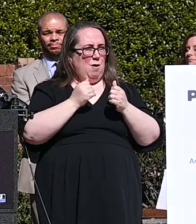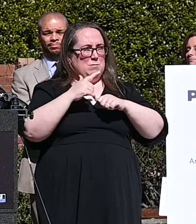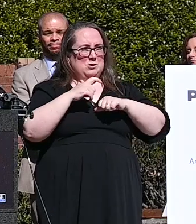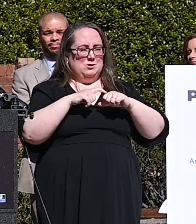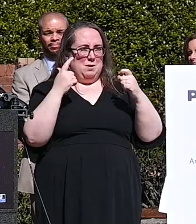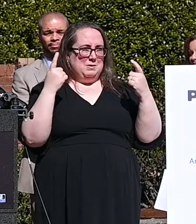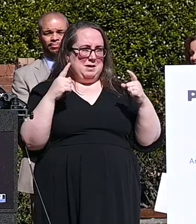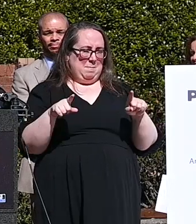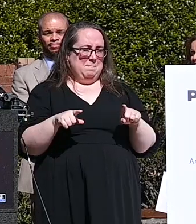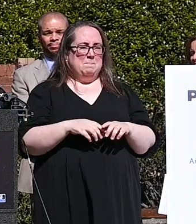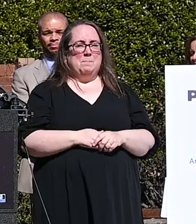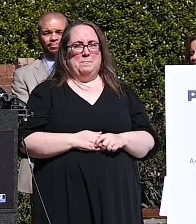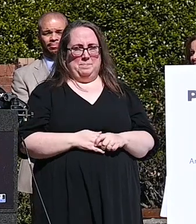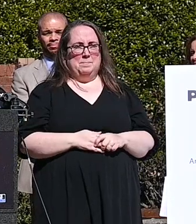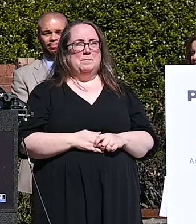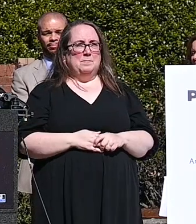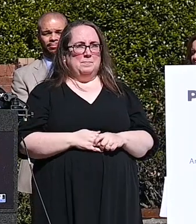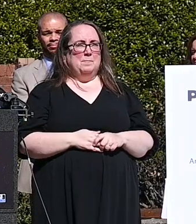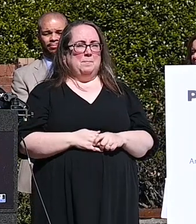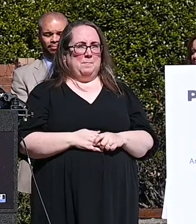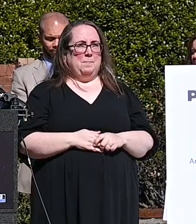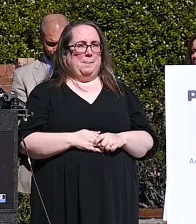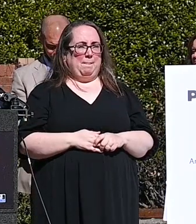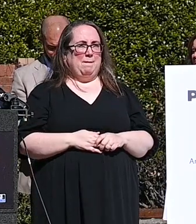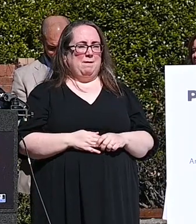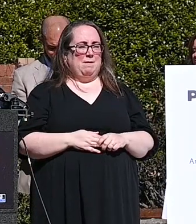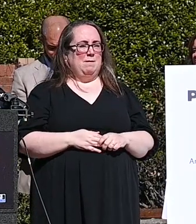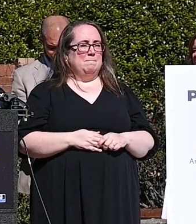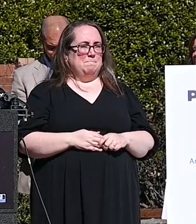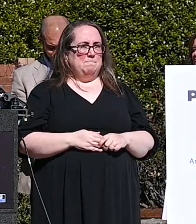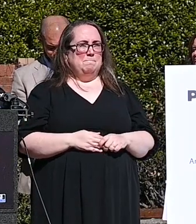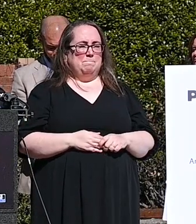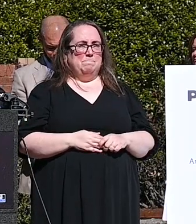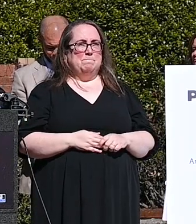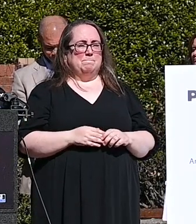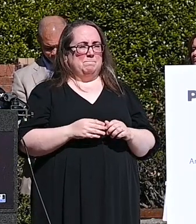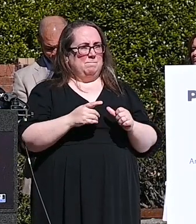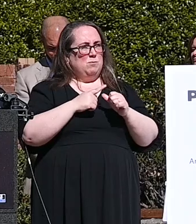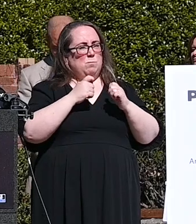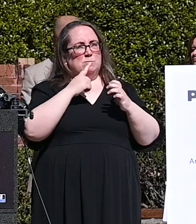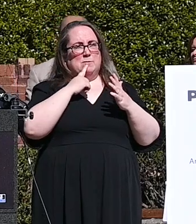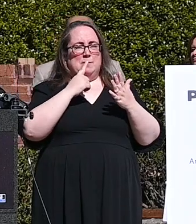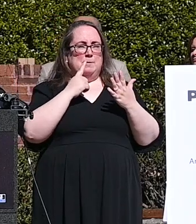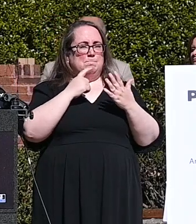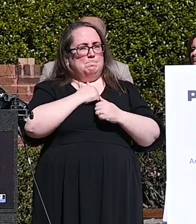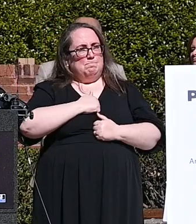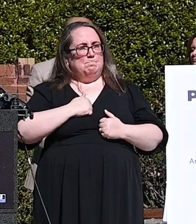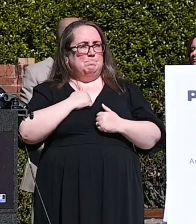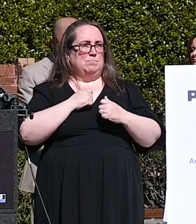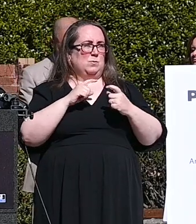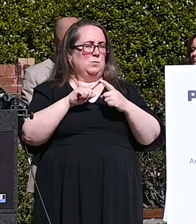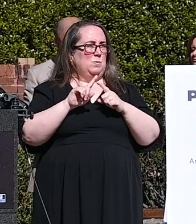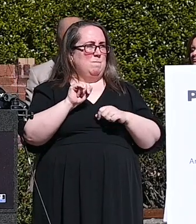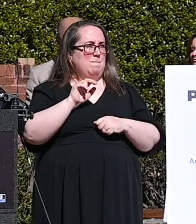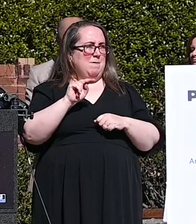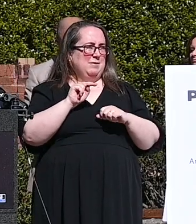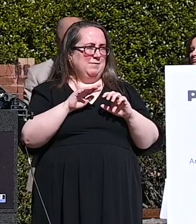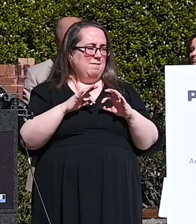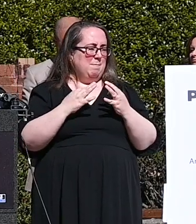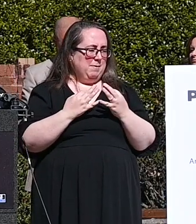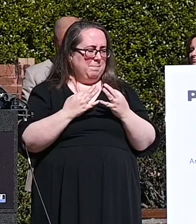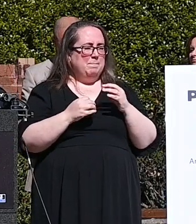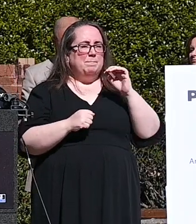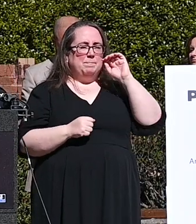has passed. First, I want to extend my deepest condolences to Ann's family.